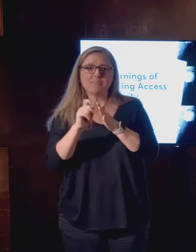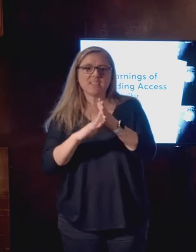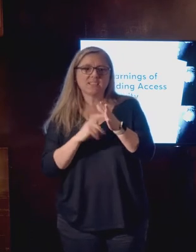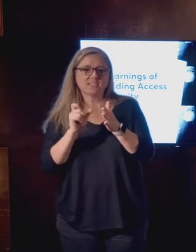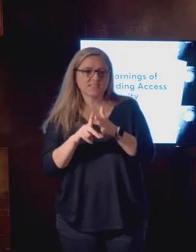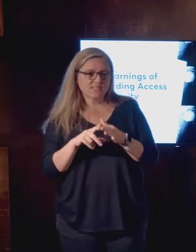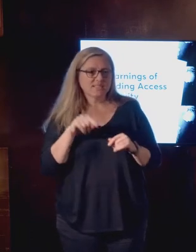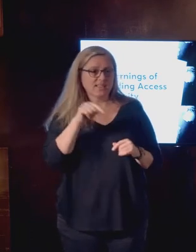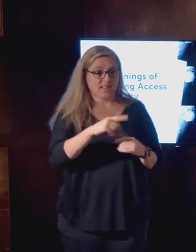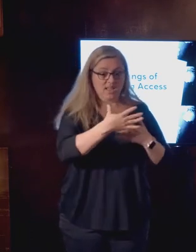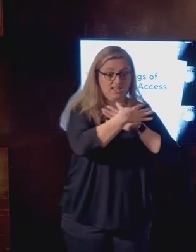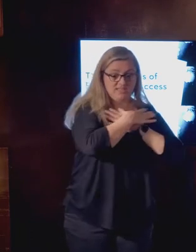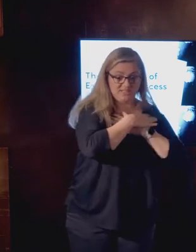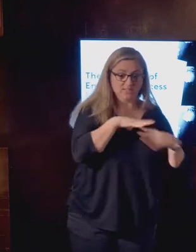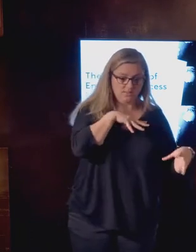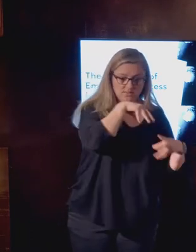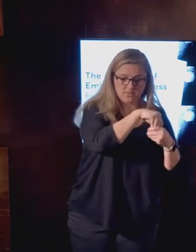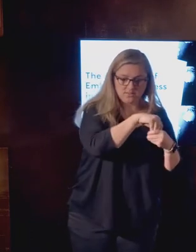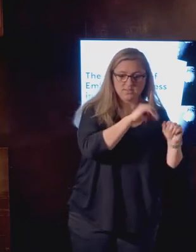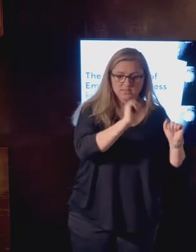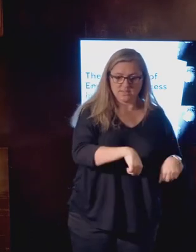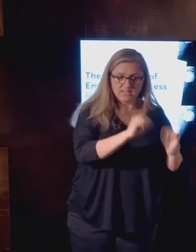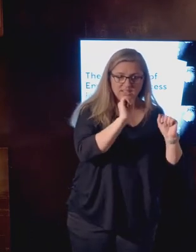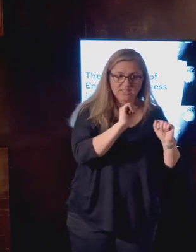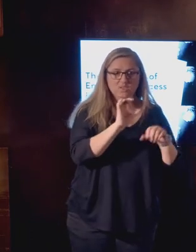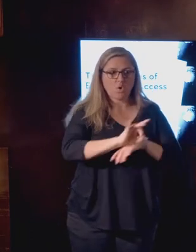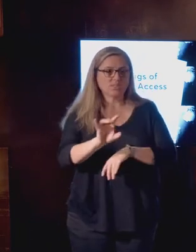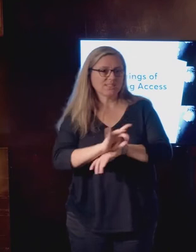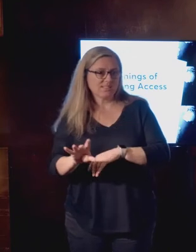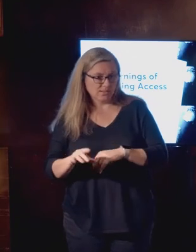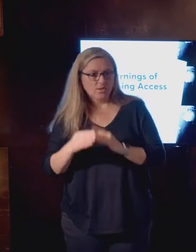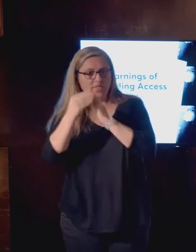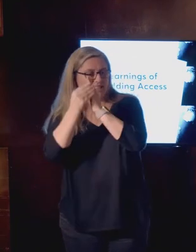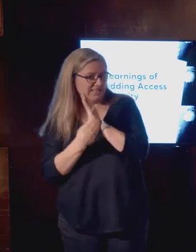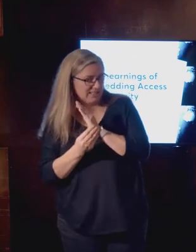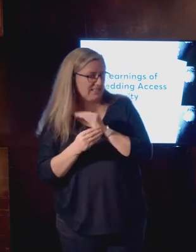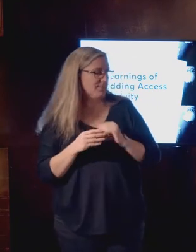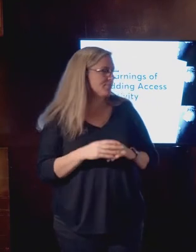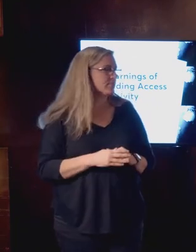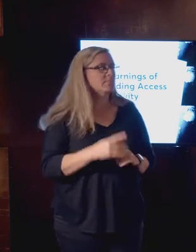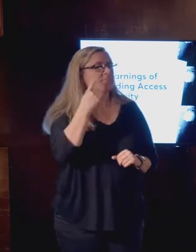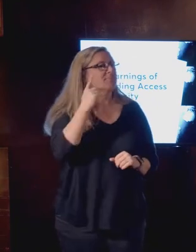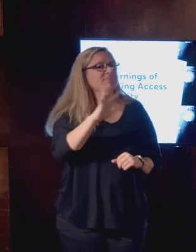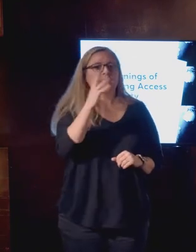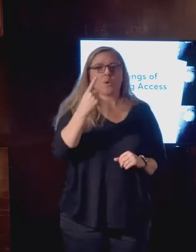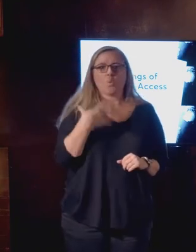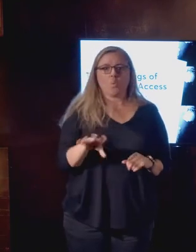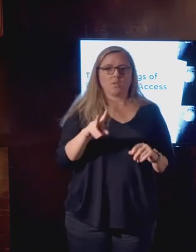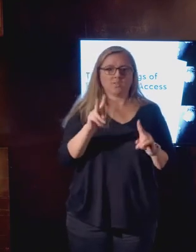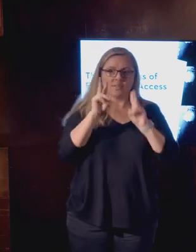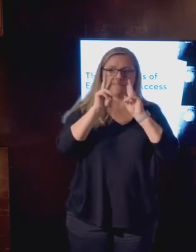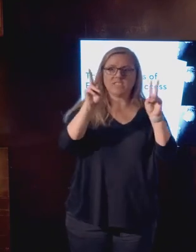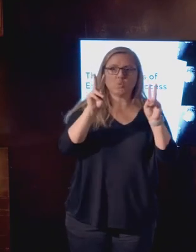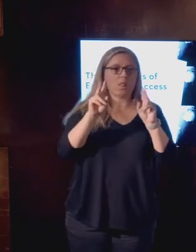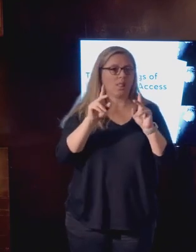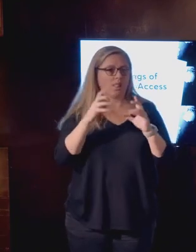Mm-hmm. But Asphyxia was a part of, you know, consultation on the zine. And I think everybody wanted it to be visually